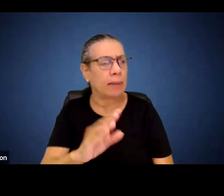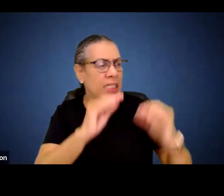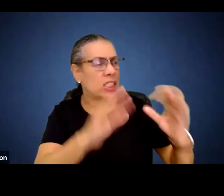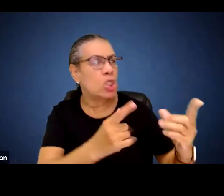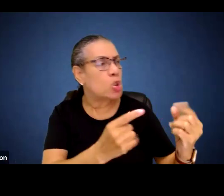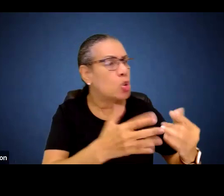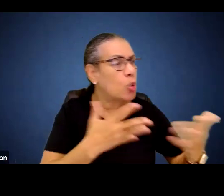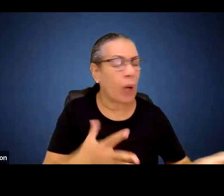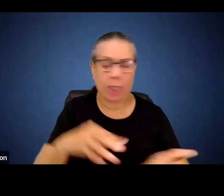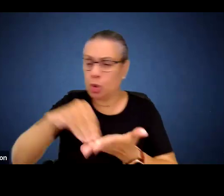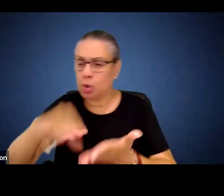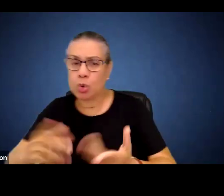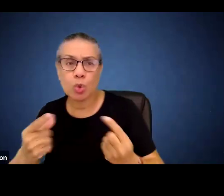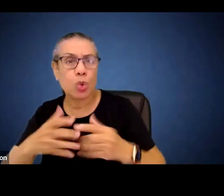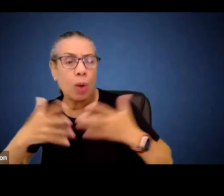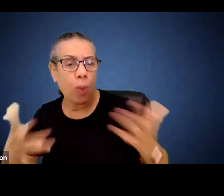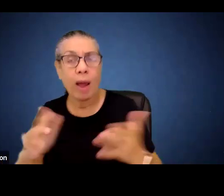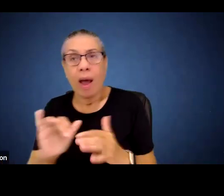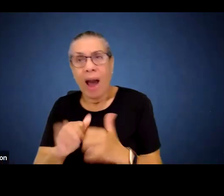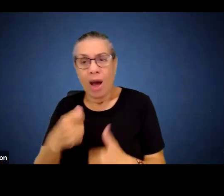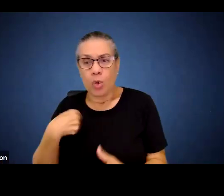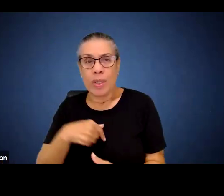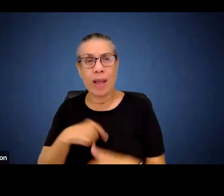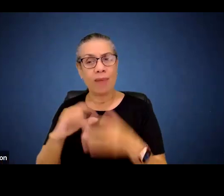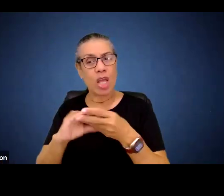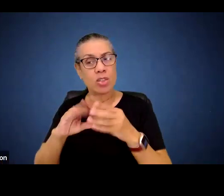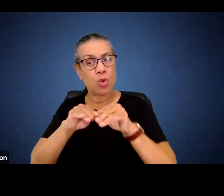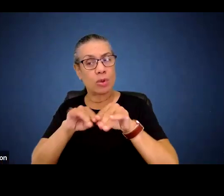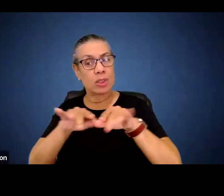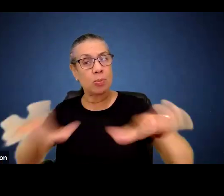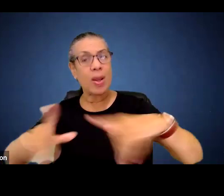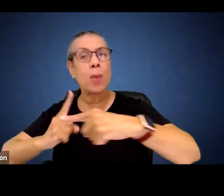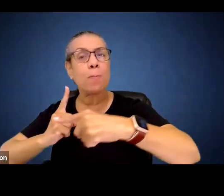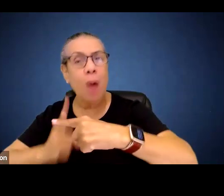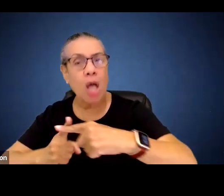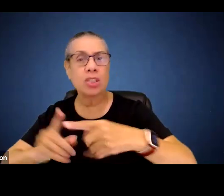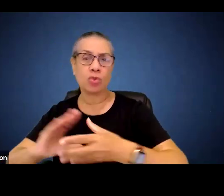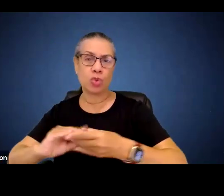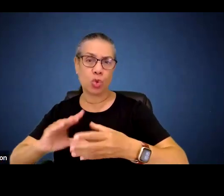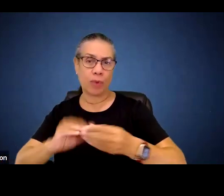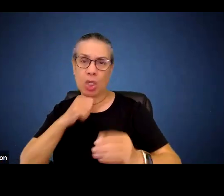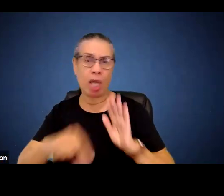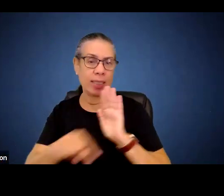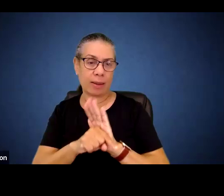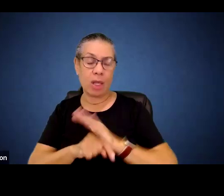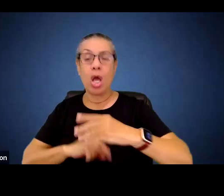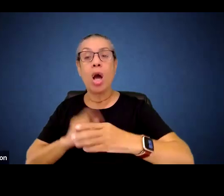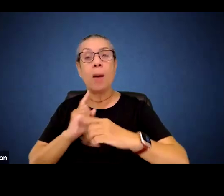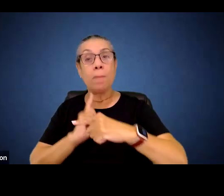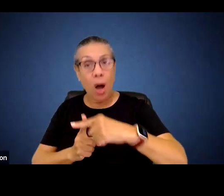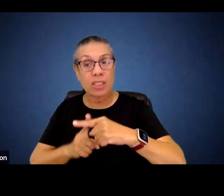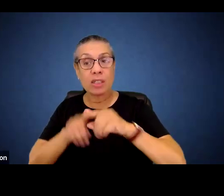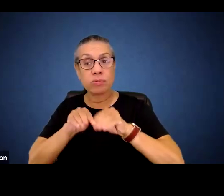are doing? And how do we get those narratives out there? Because positivity can build upon